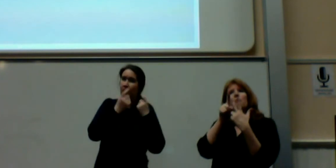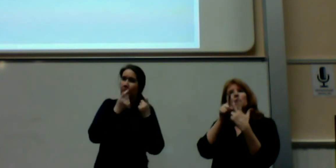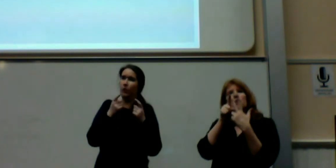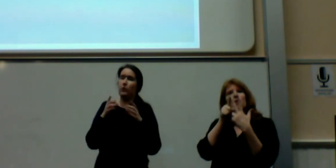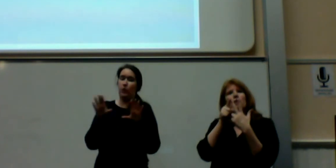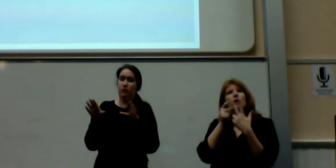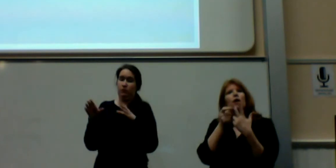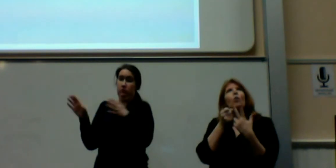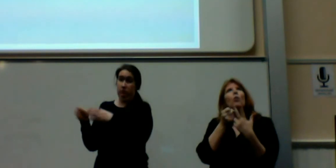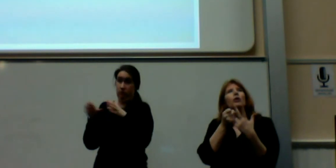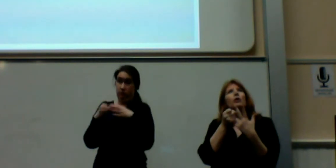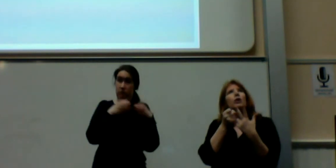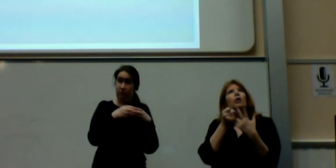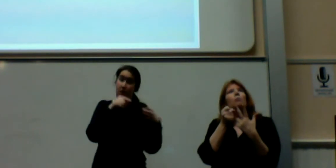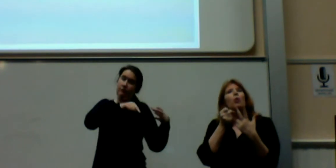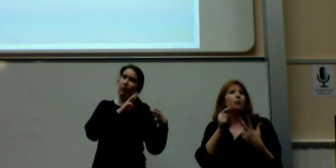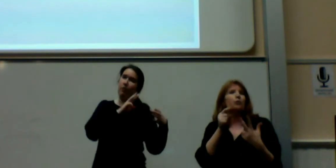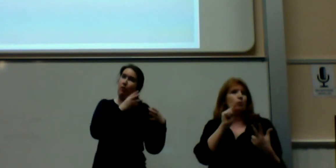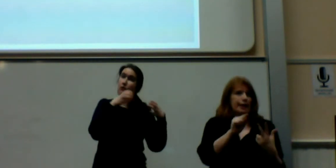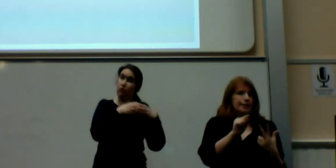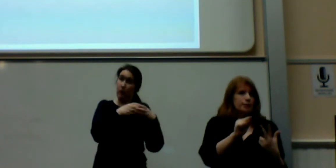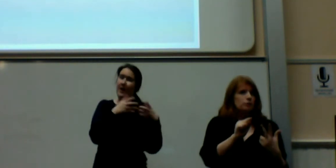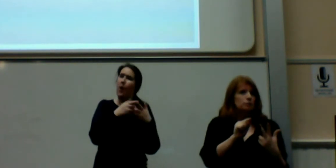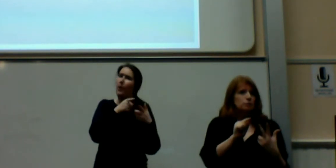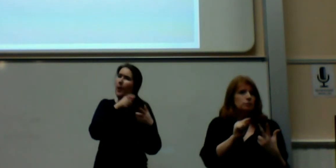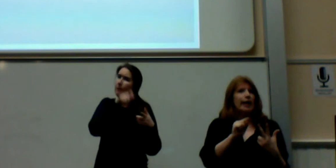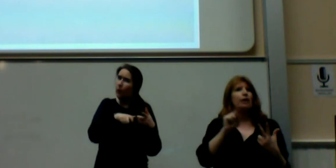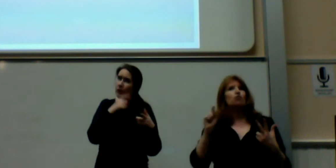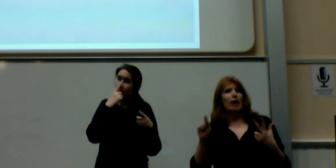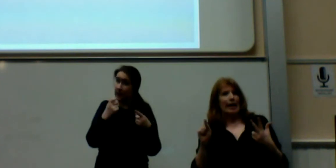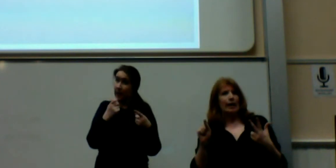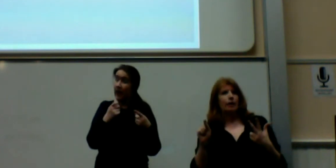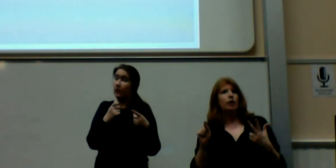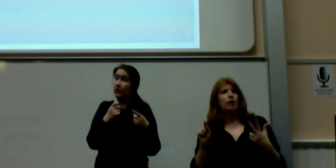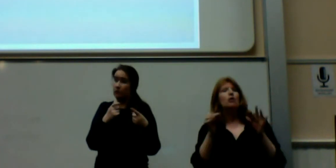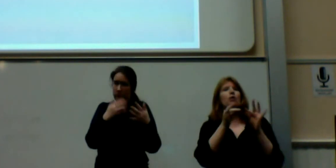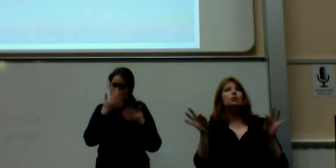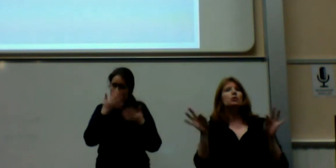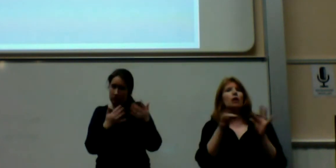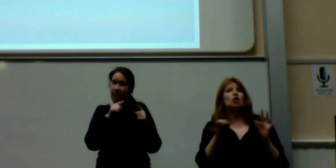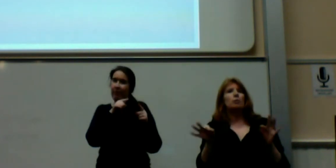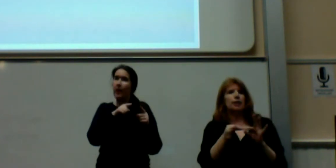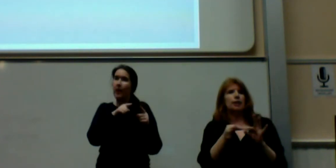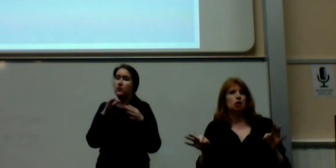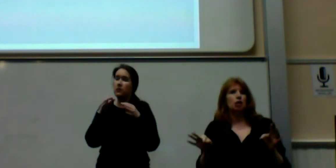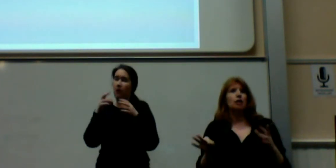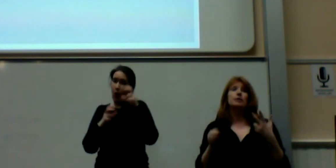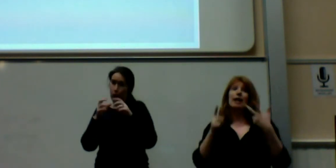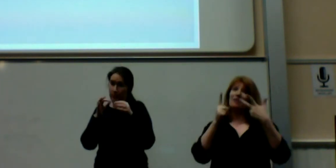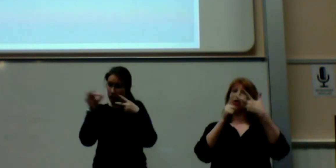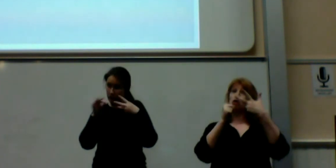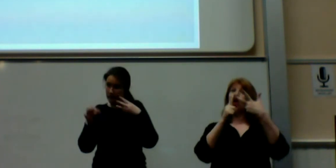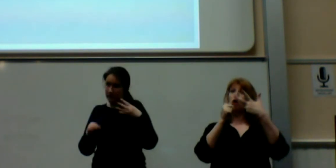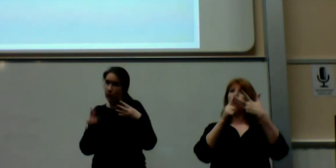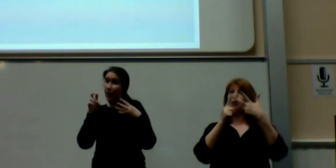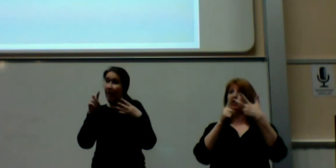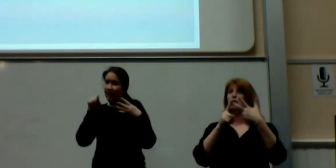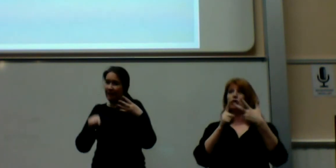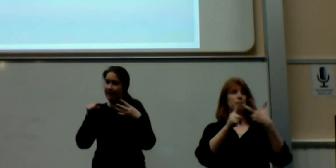which a person will both rate and rank those argumentations that